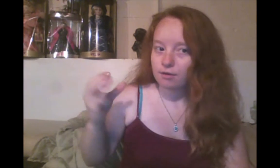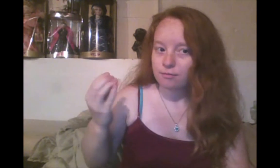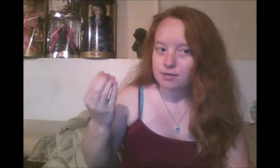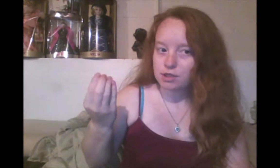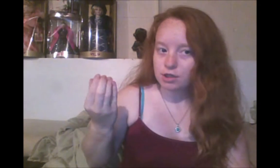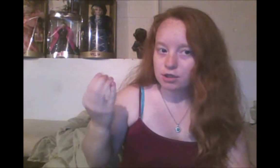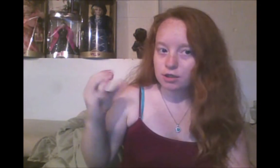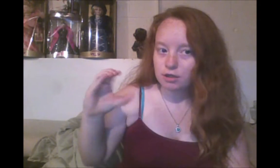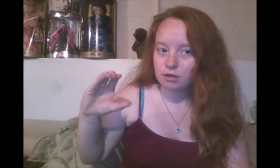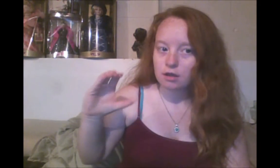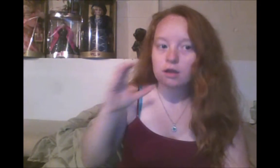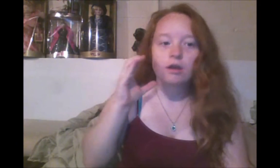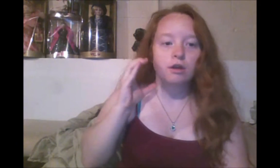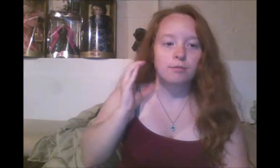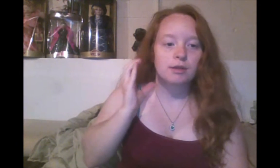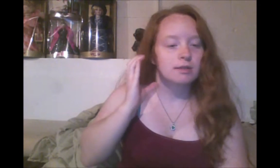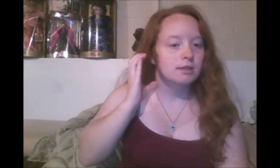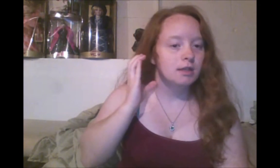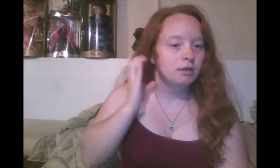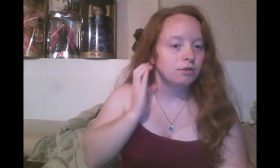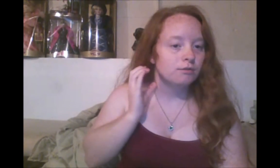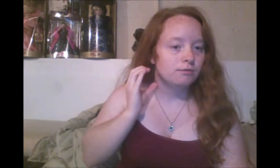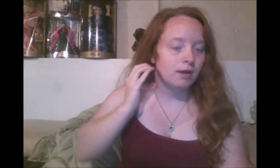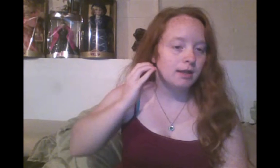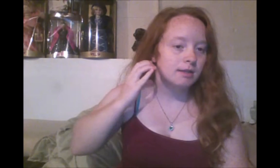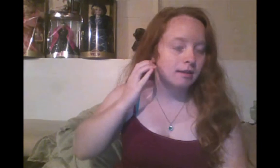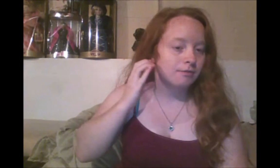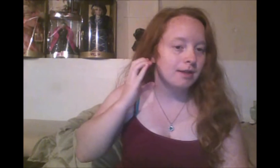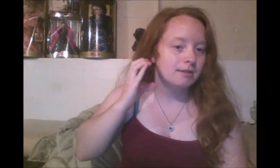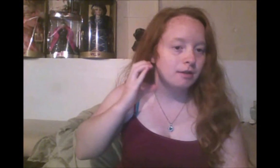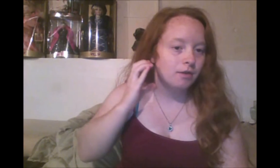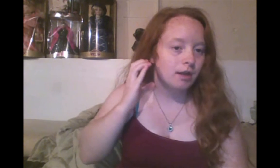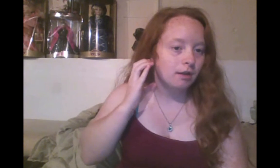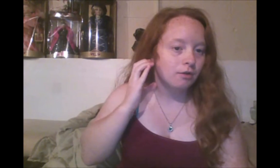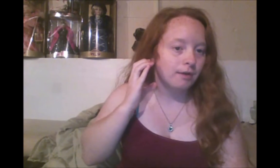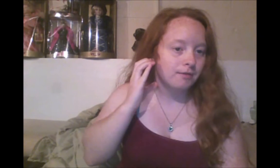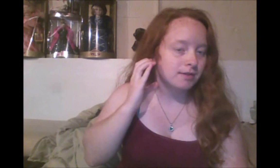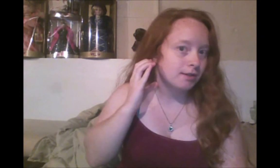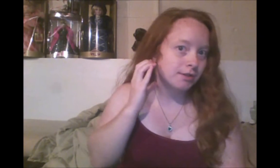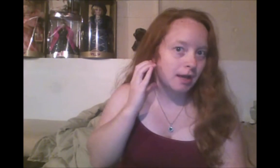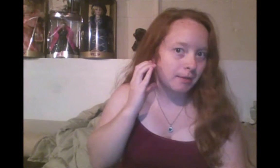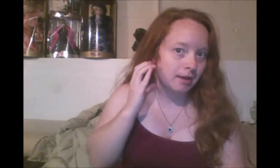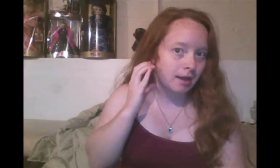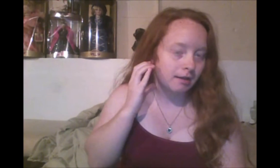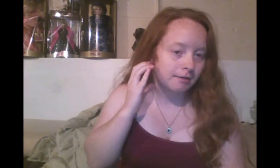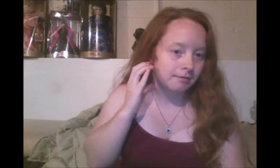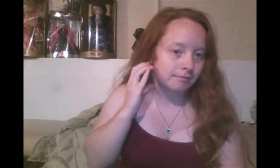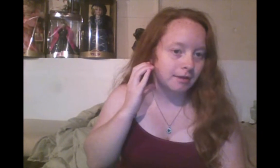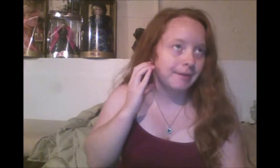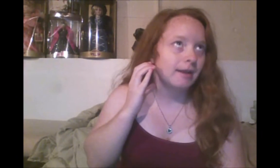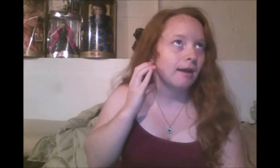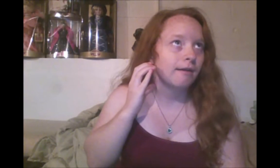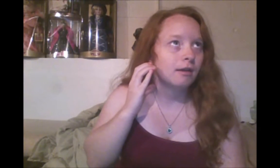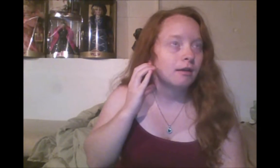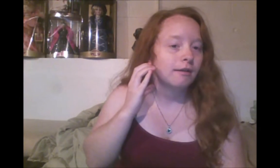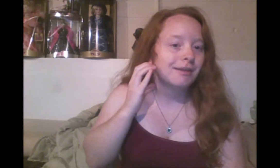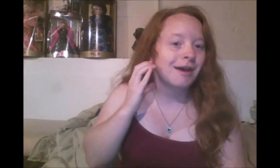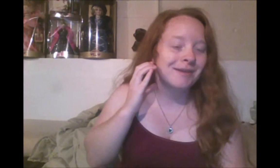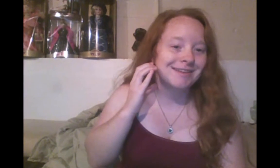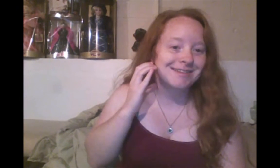C. I'll put the C on your right, on the right side of your neck, or whatever side your dominant neck, dominant